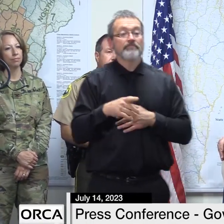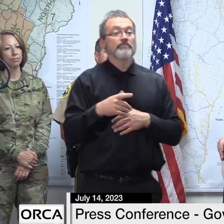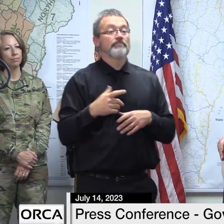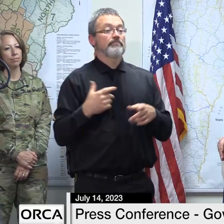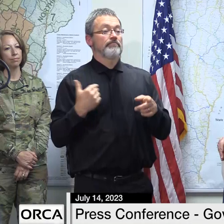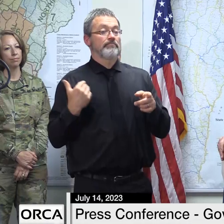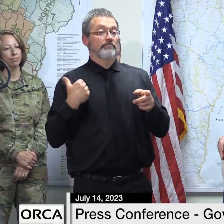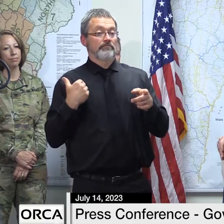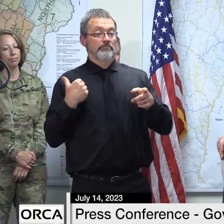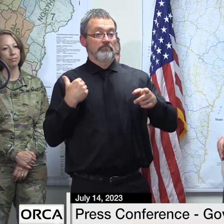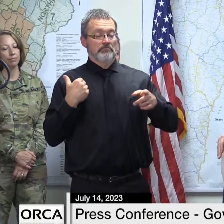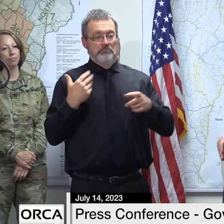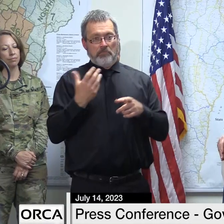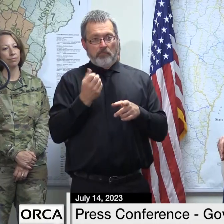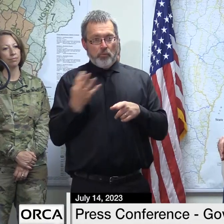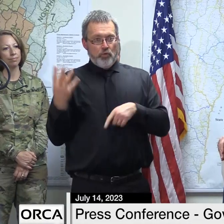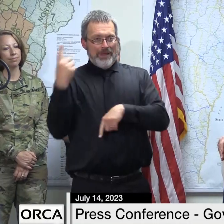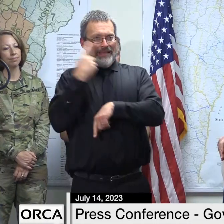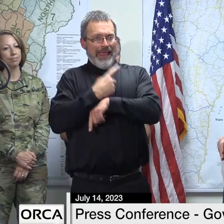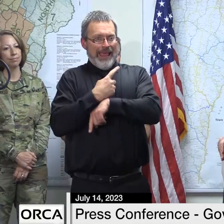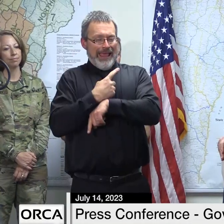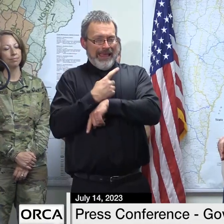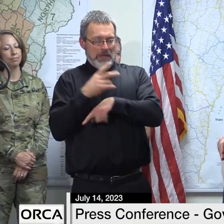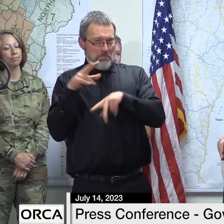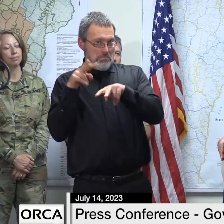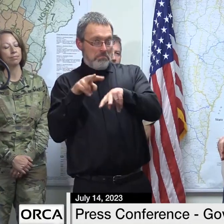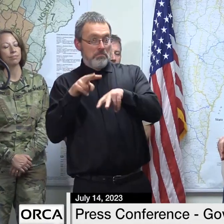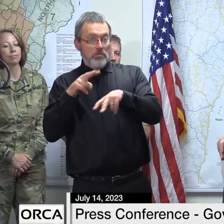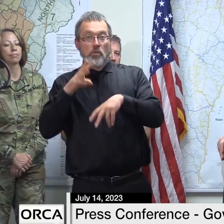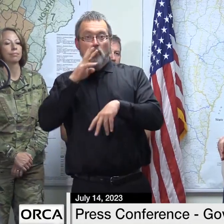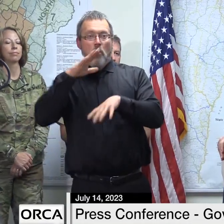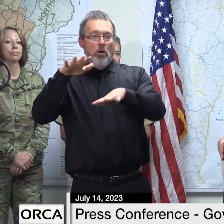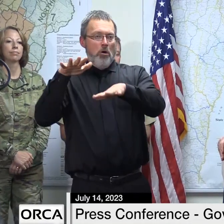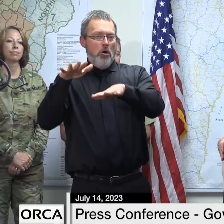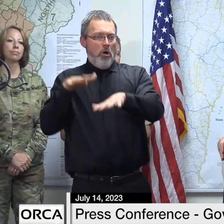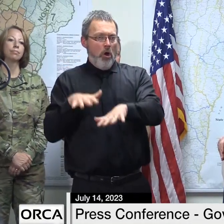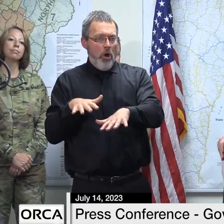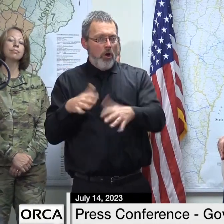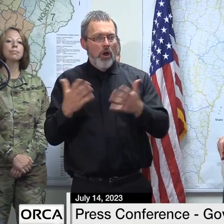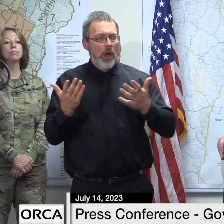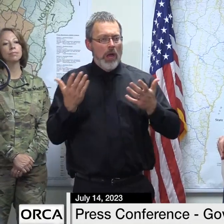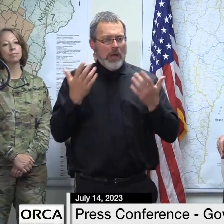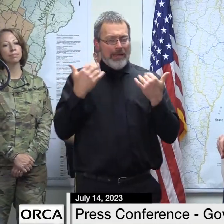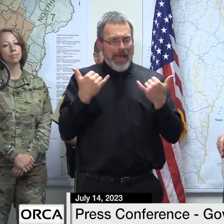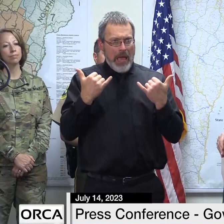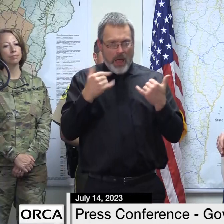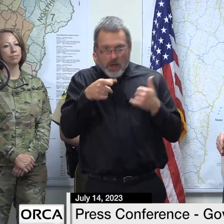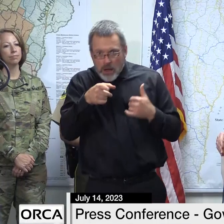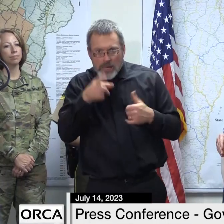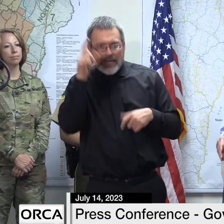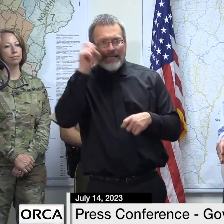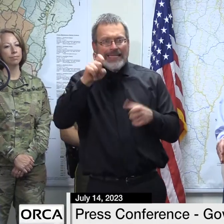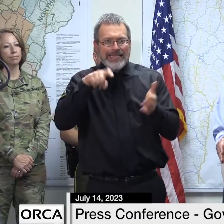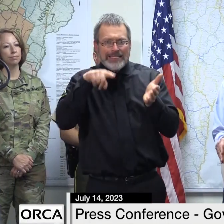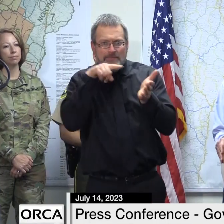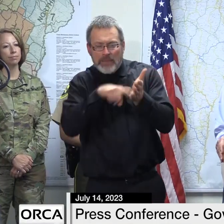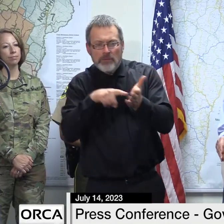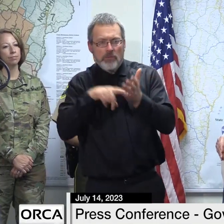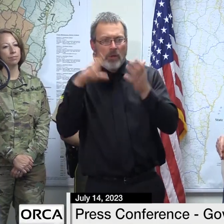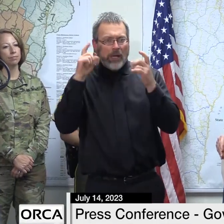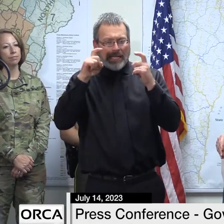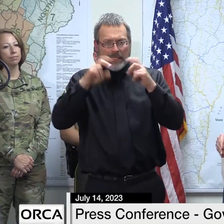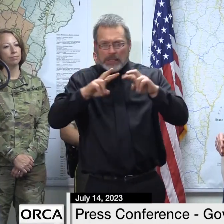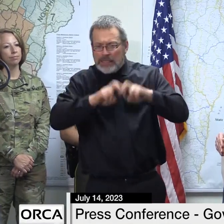river levels will hopefully kind of be going down, is there any type of assessment or inspection process going forward in the next couple of weeks?